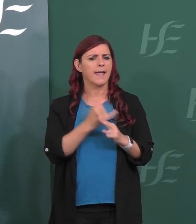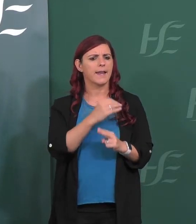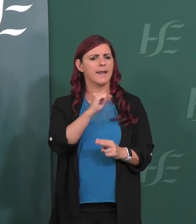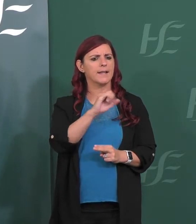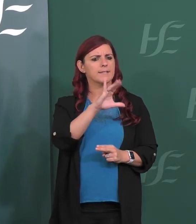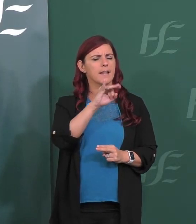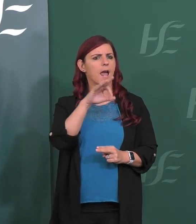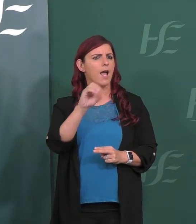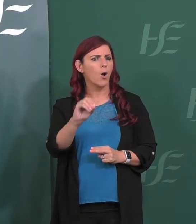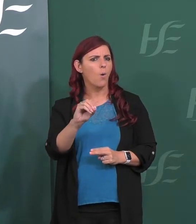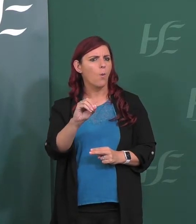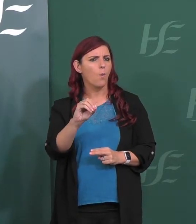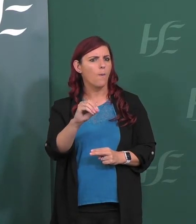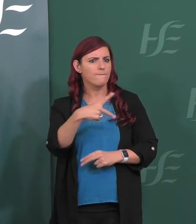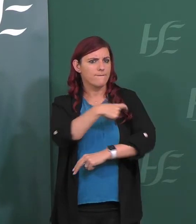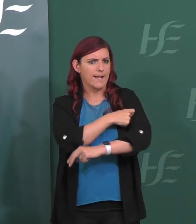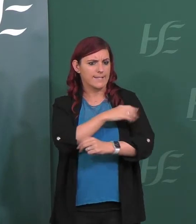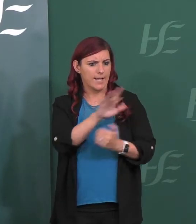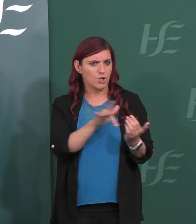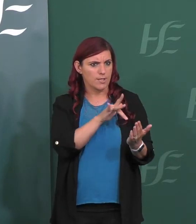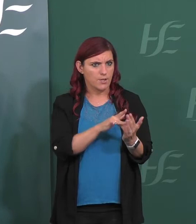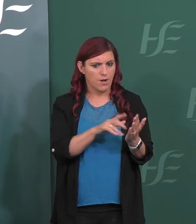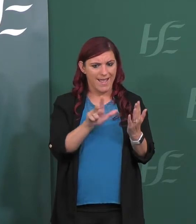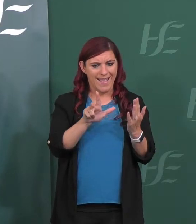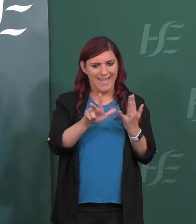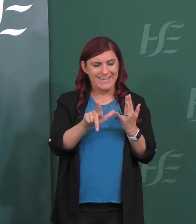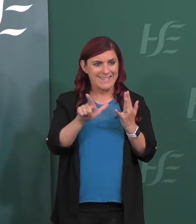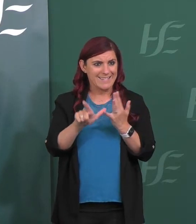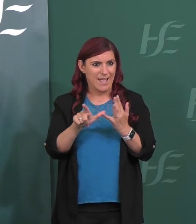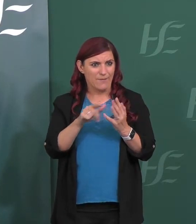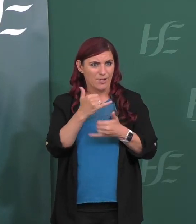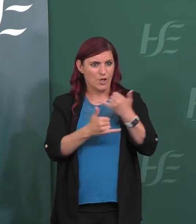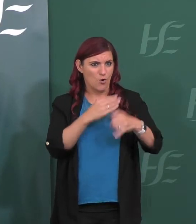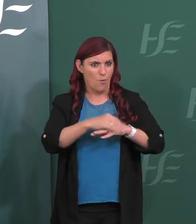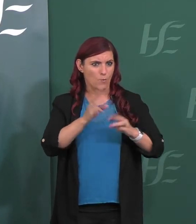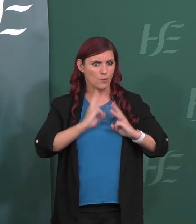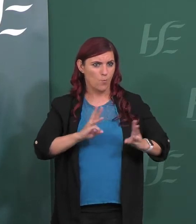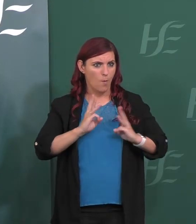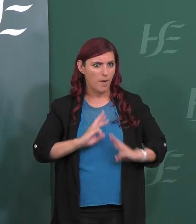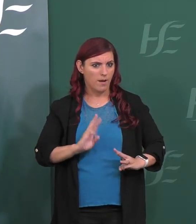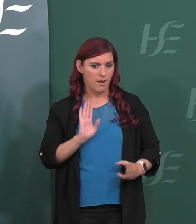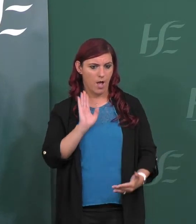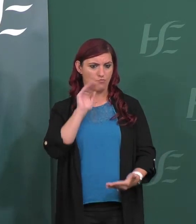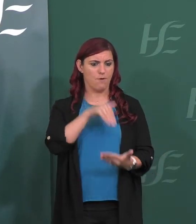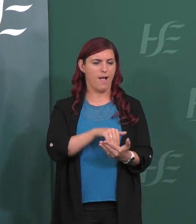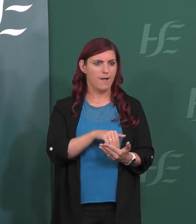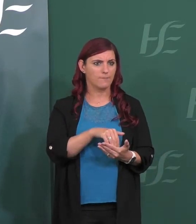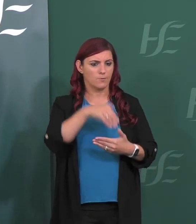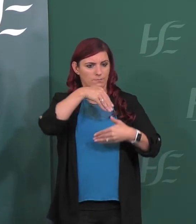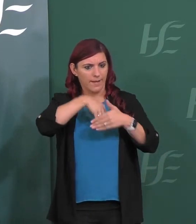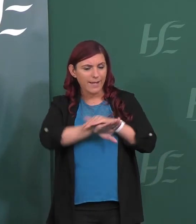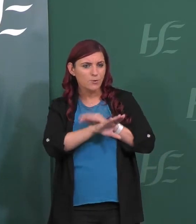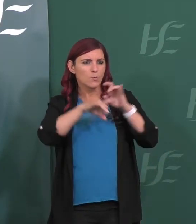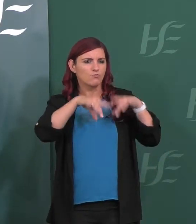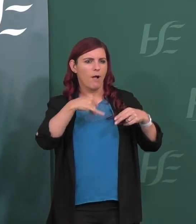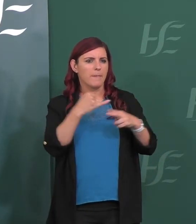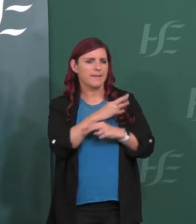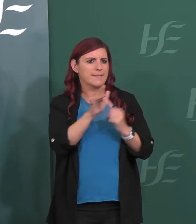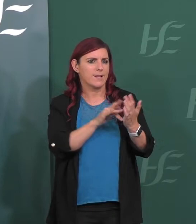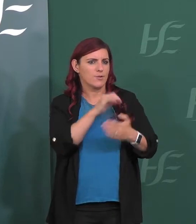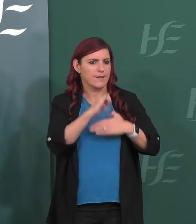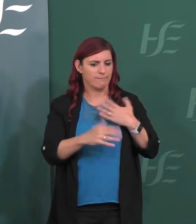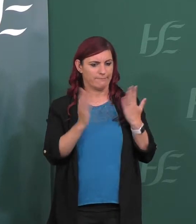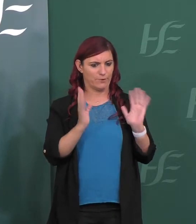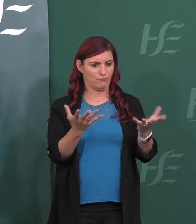vaccination centre, where an 87-year-old woman drove up on one of our walk-in centre days and